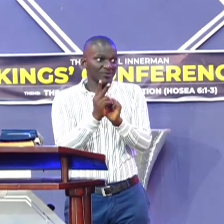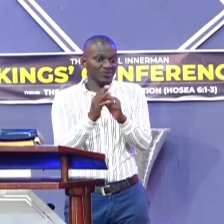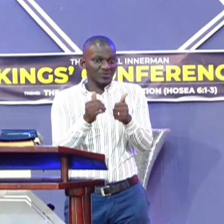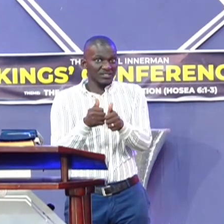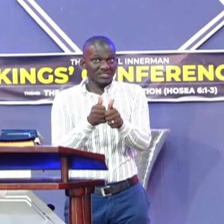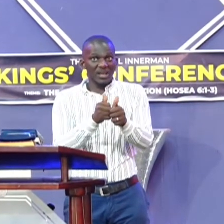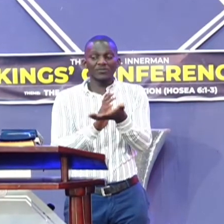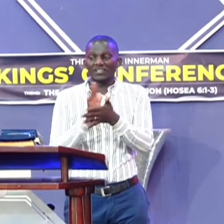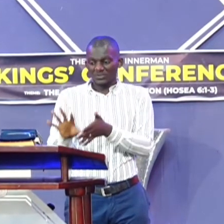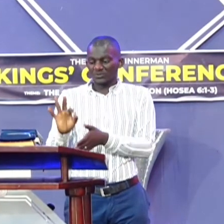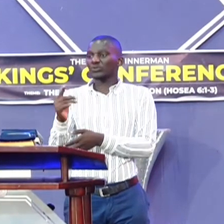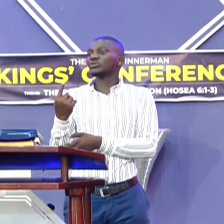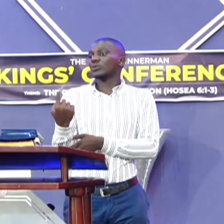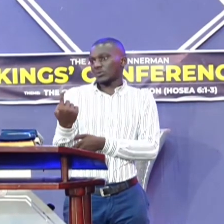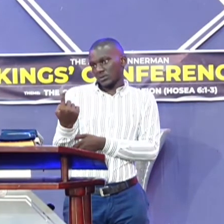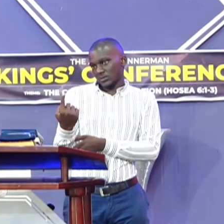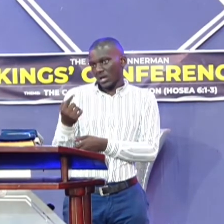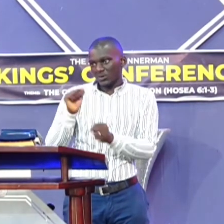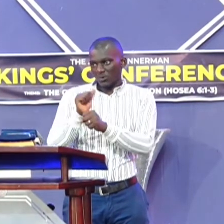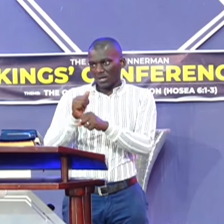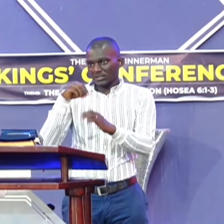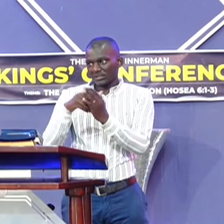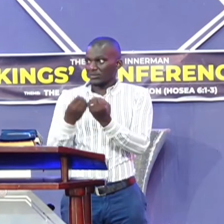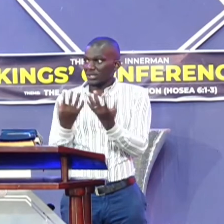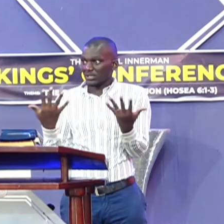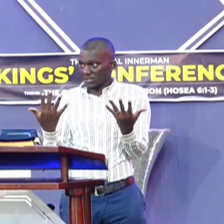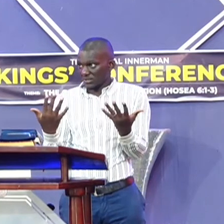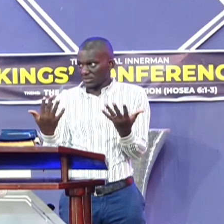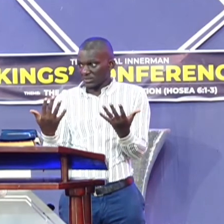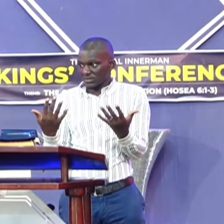12, he chose one that he worked within many.